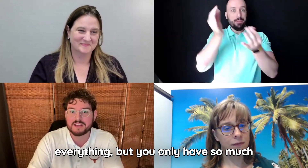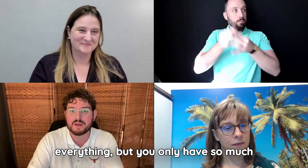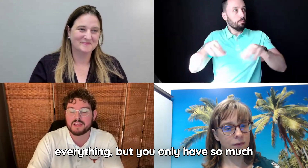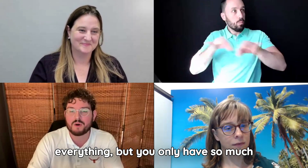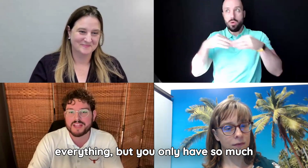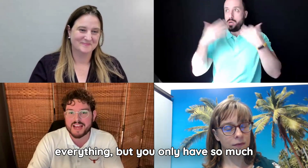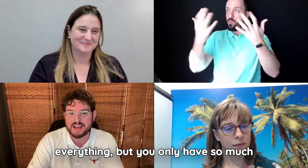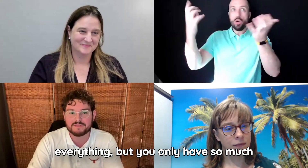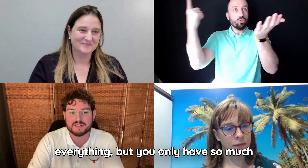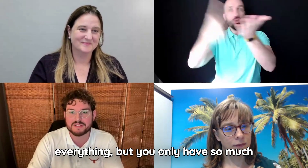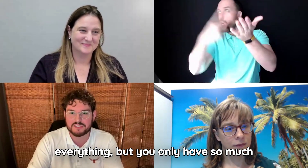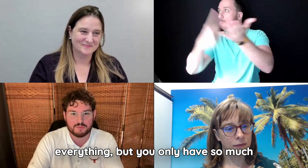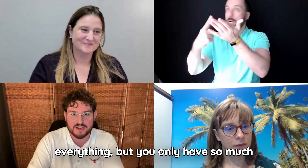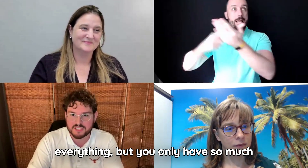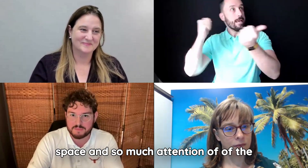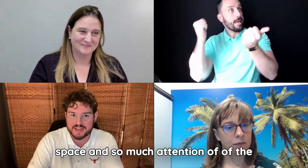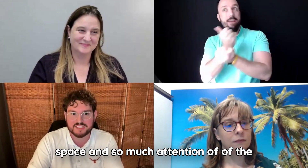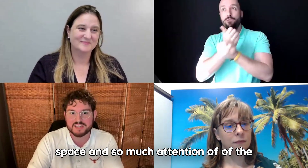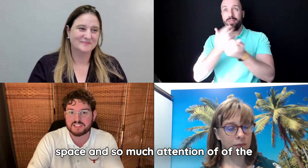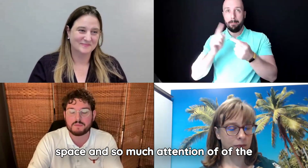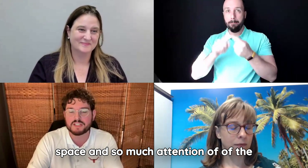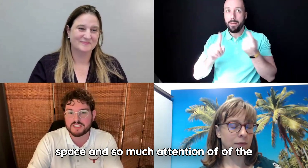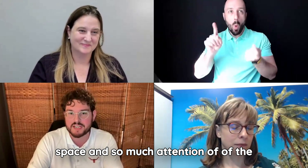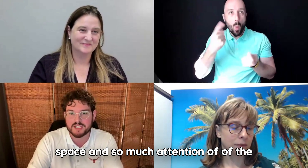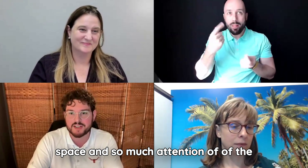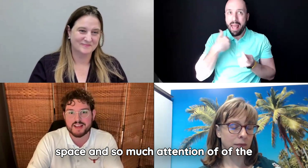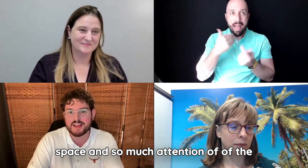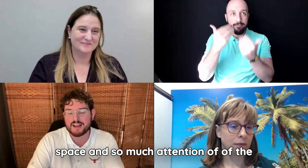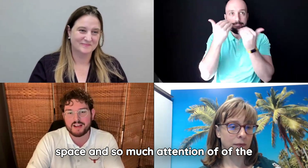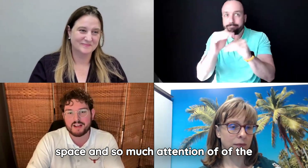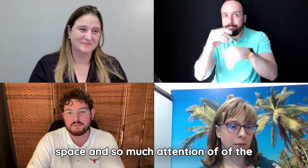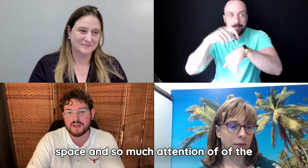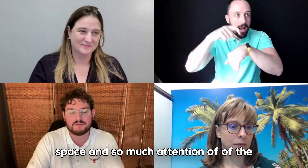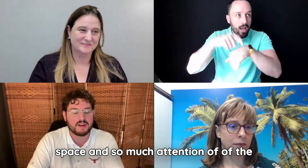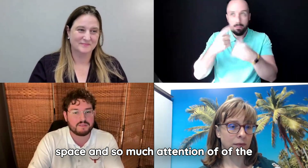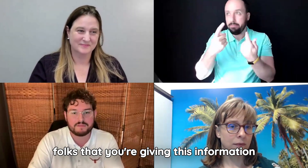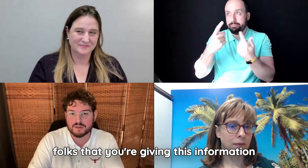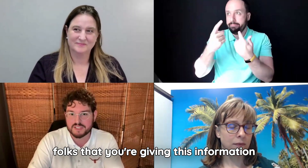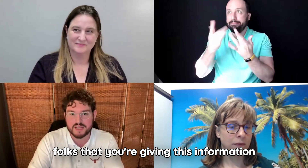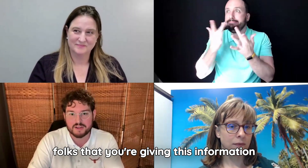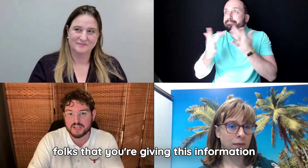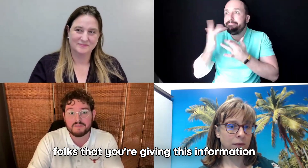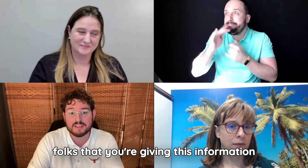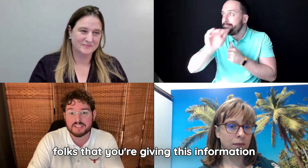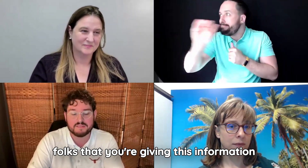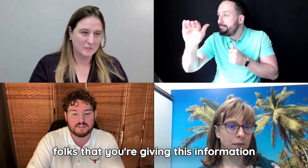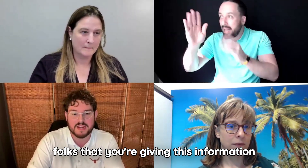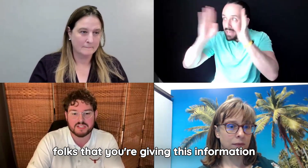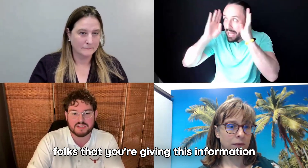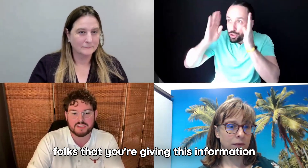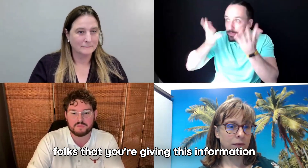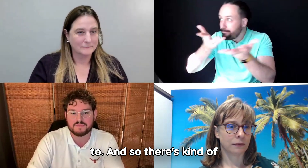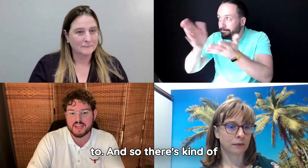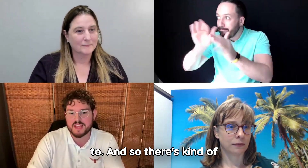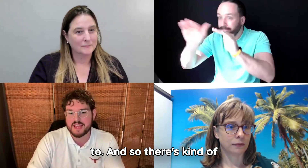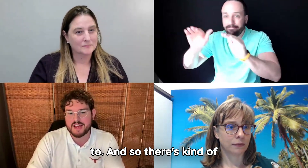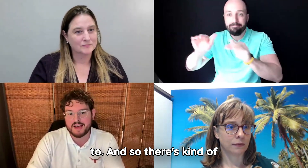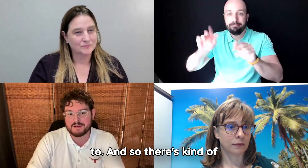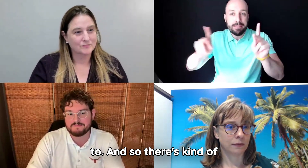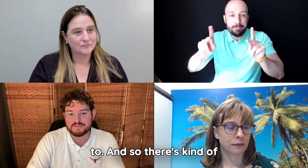about everything, but you only have so much space and so much attention of the folks that you're giving this information